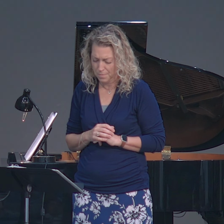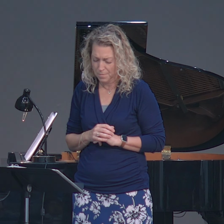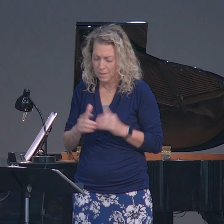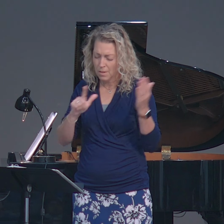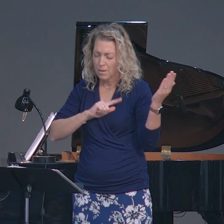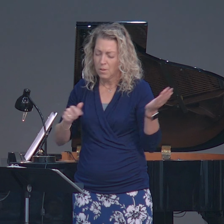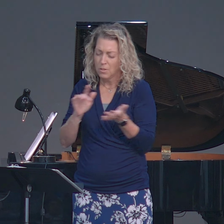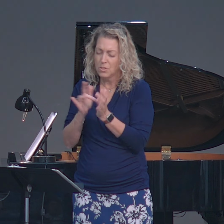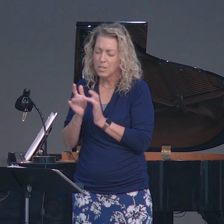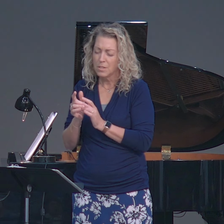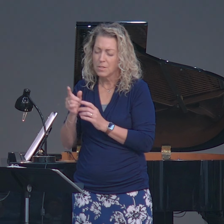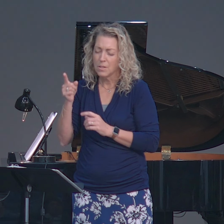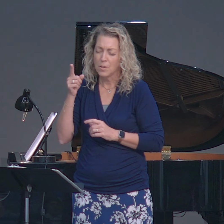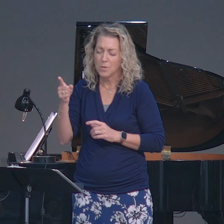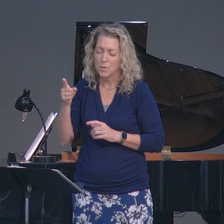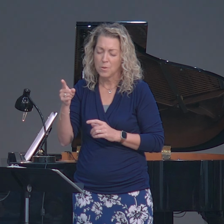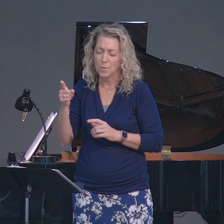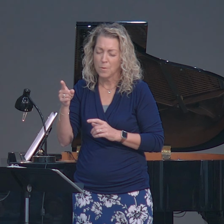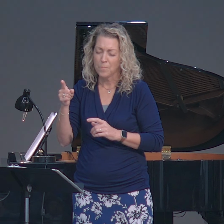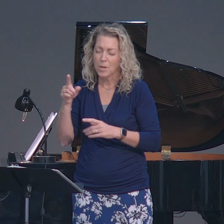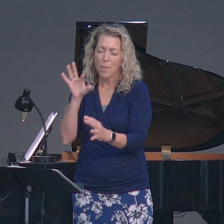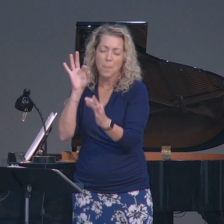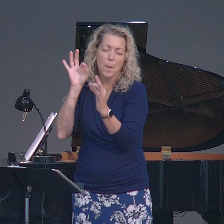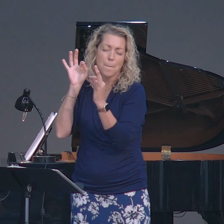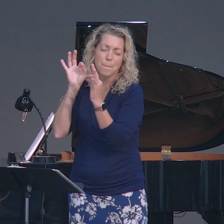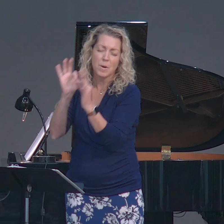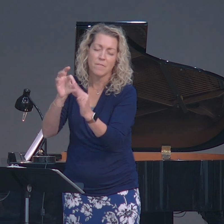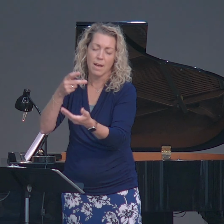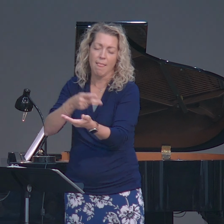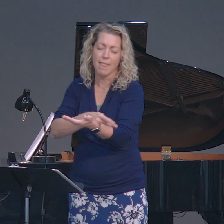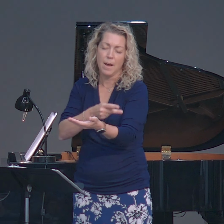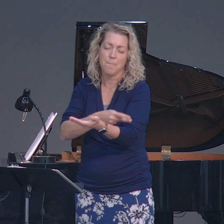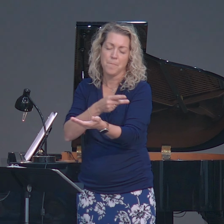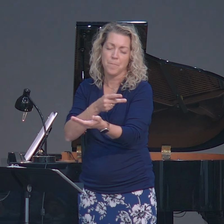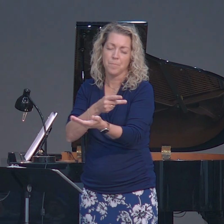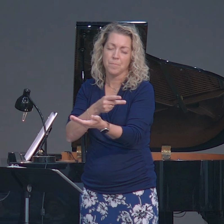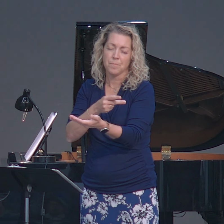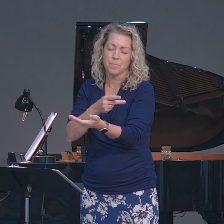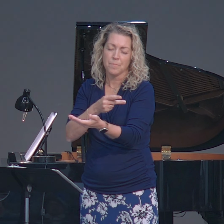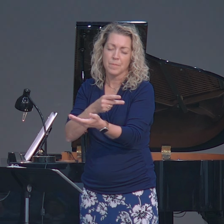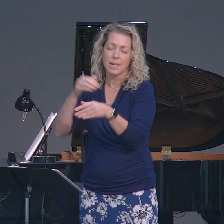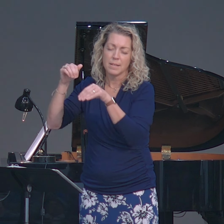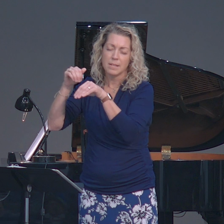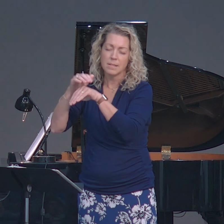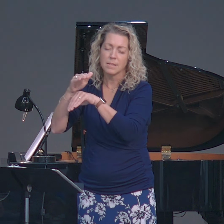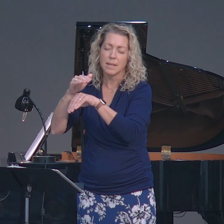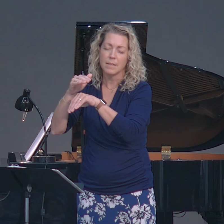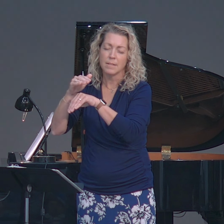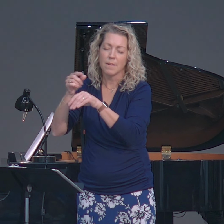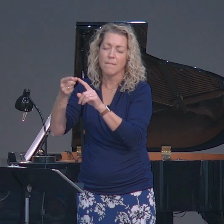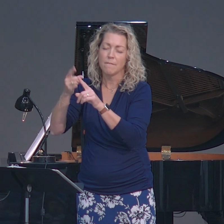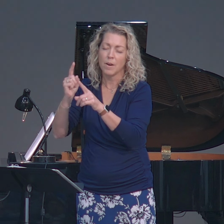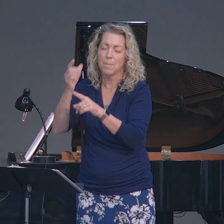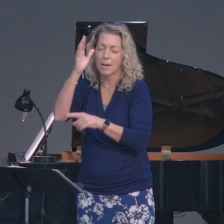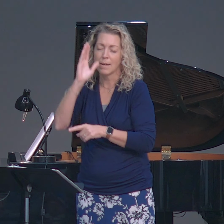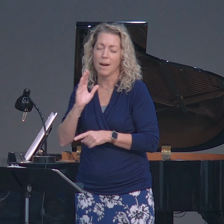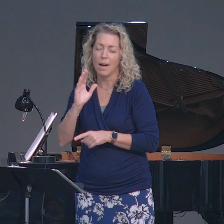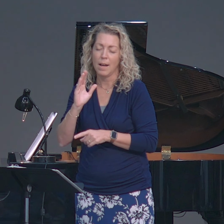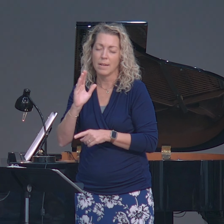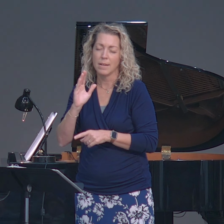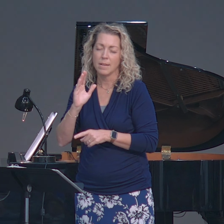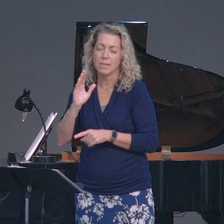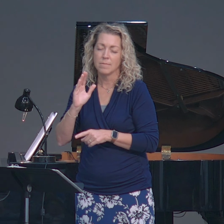Lord Jesus, you are the spotless, perfect Passover lamb sent by God to spill your